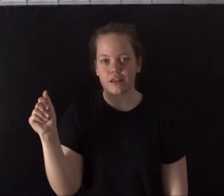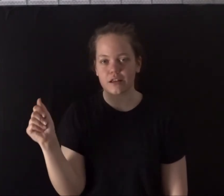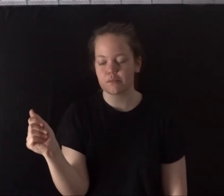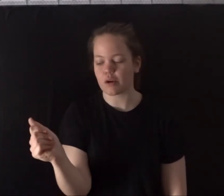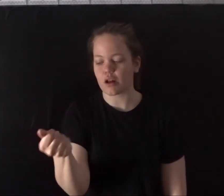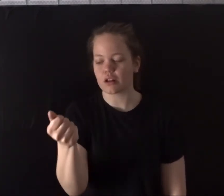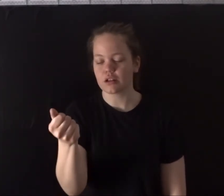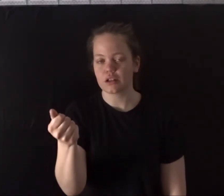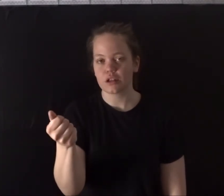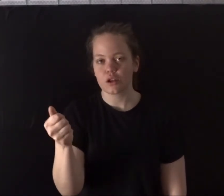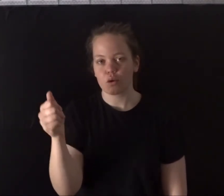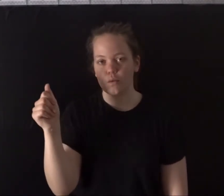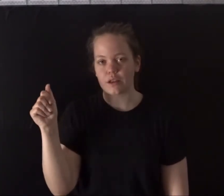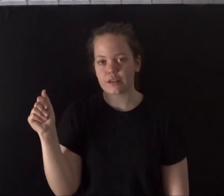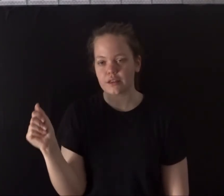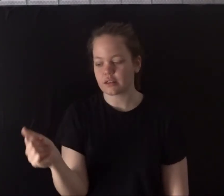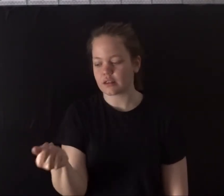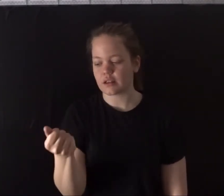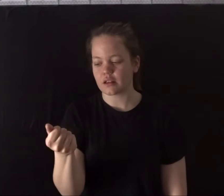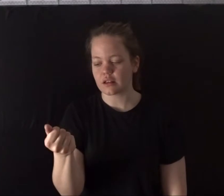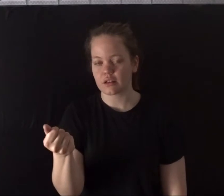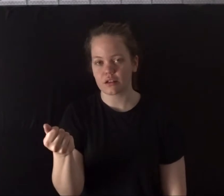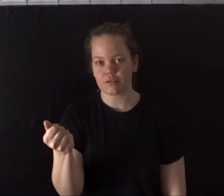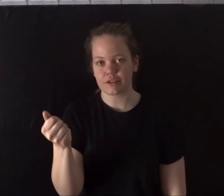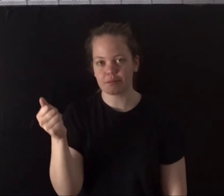the ball with the golf club.